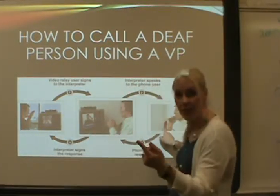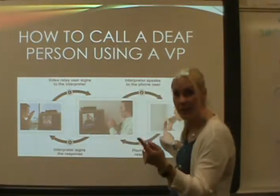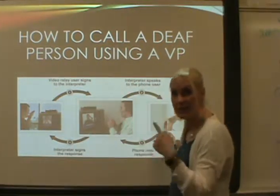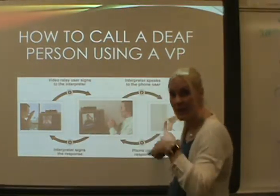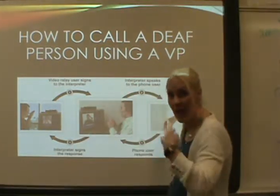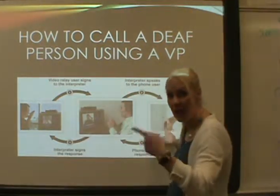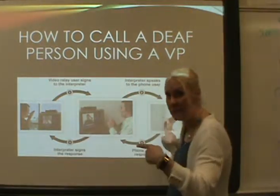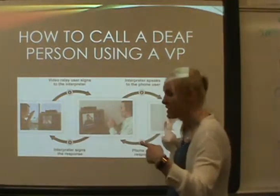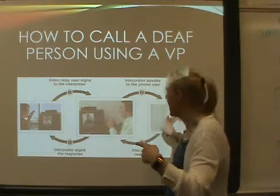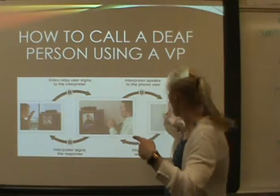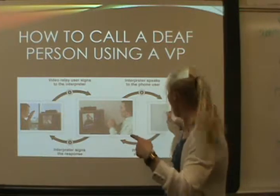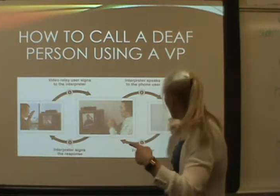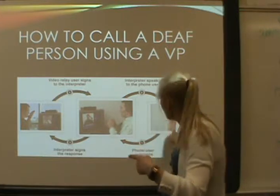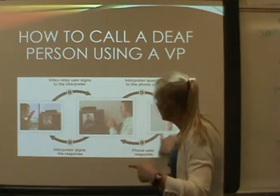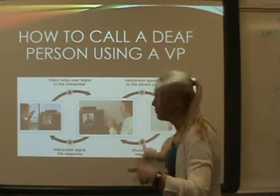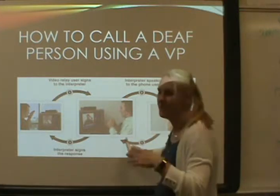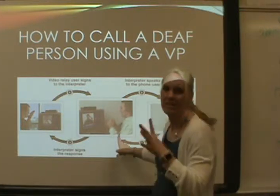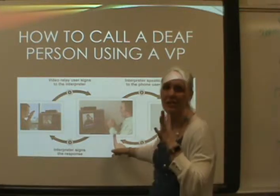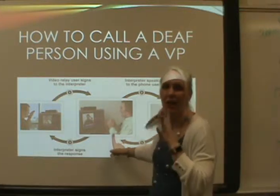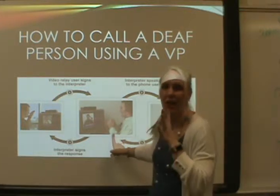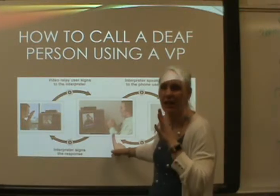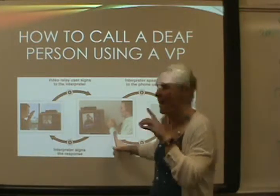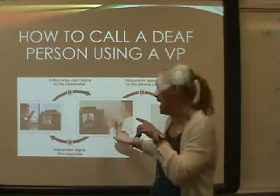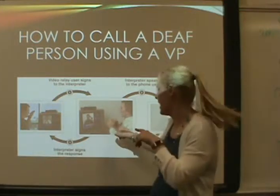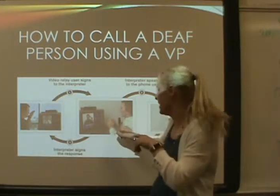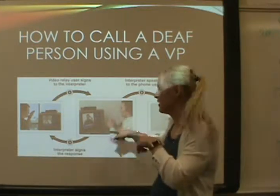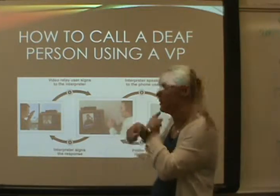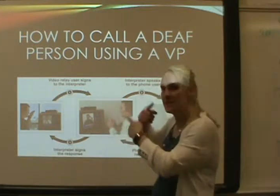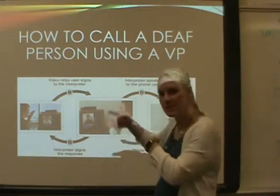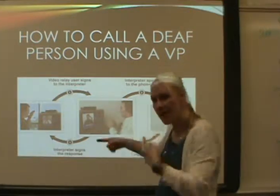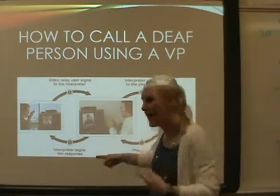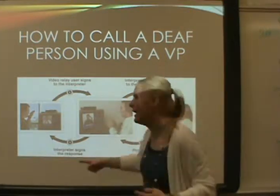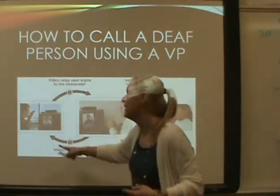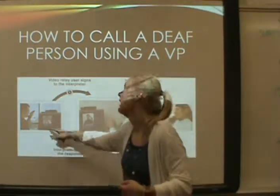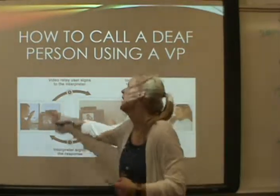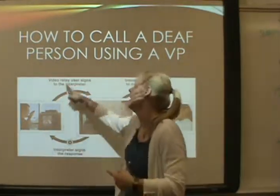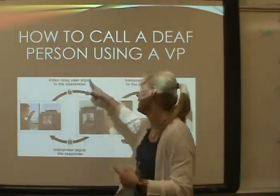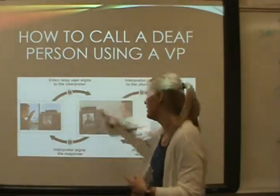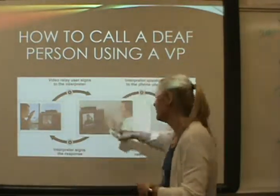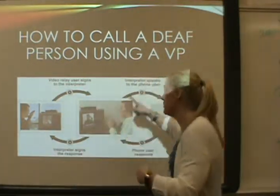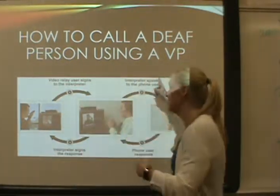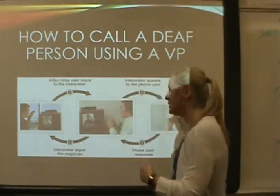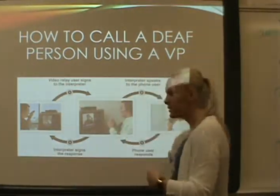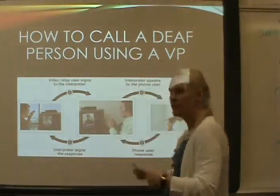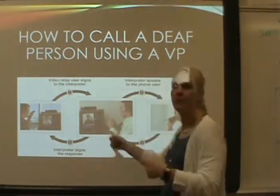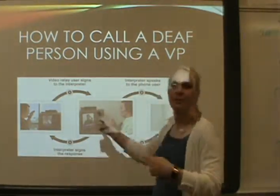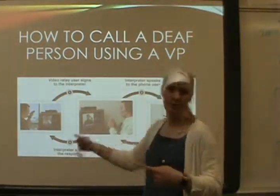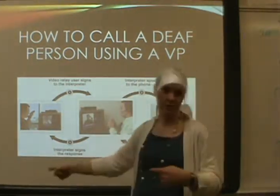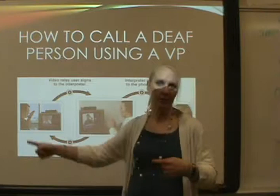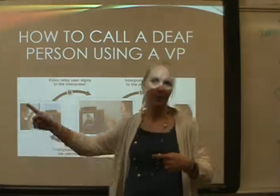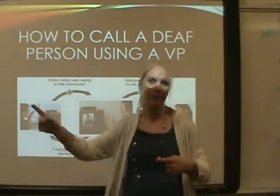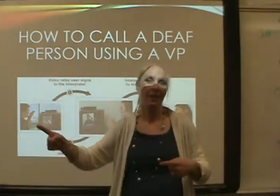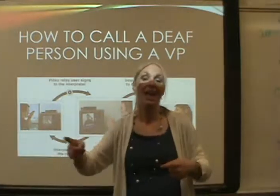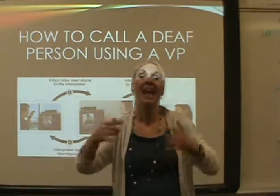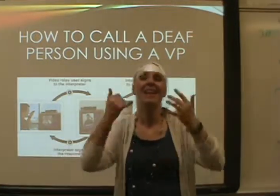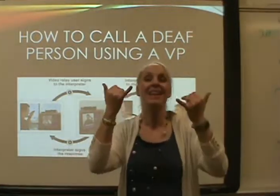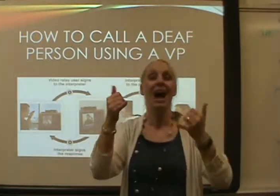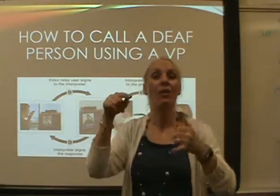he signed, and you talk and he'll sign, do, do, do. Now